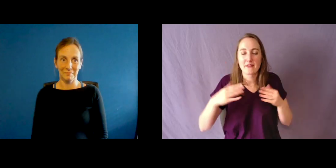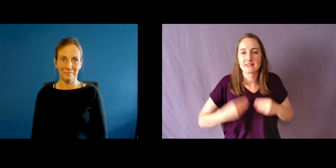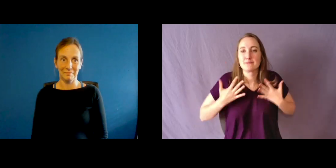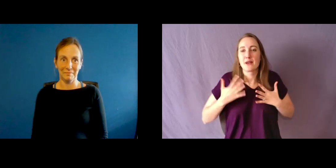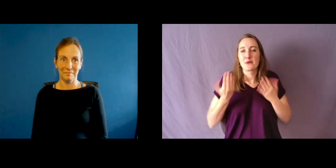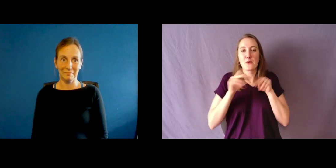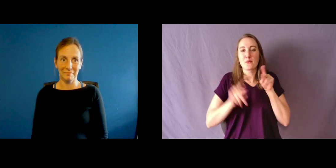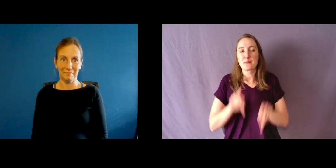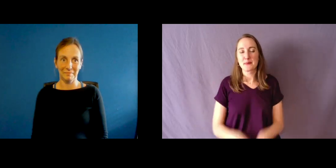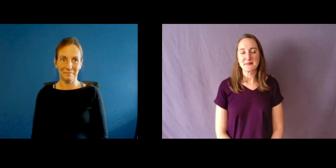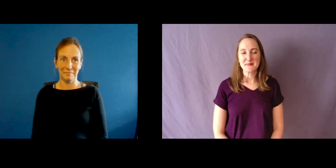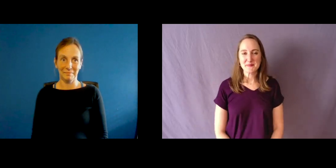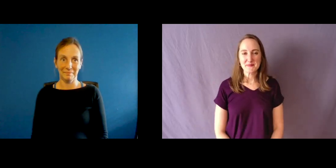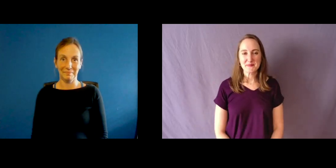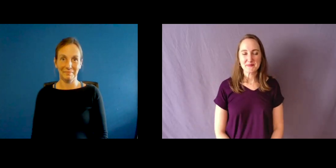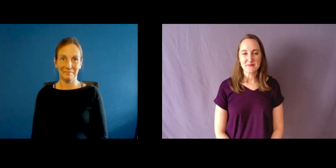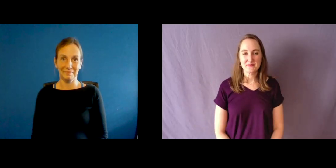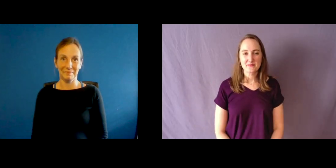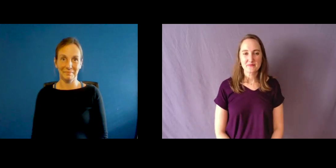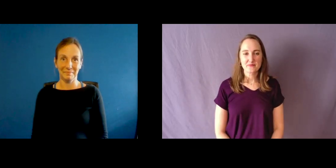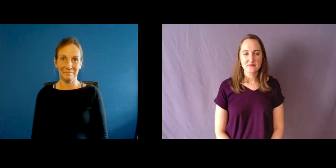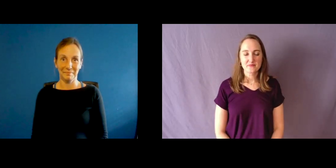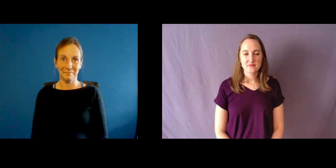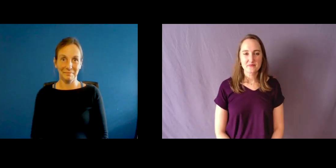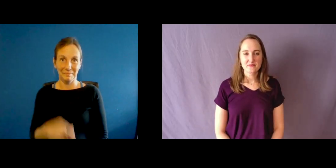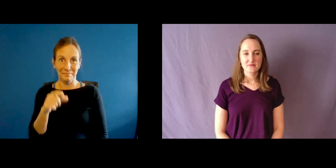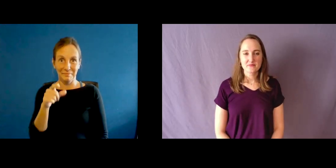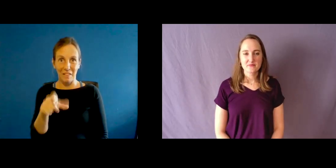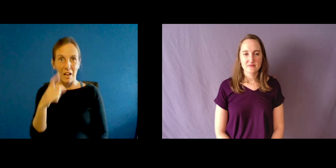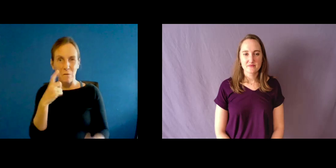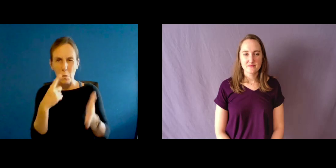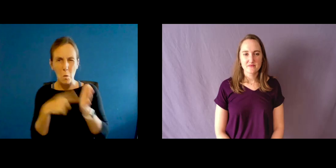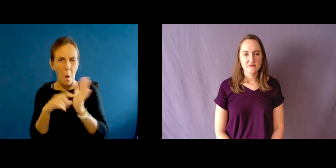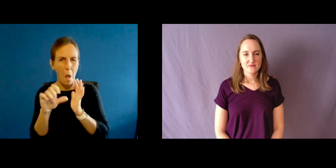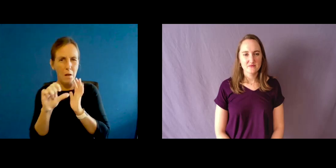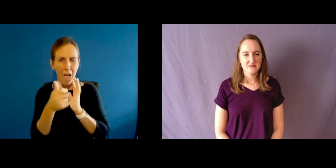more people. Have you noticed any pushback at all?